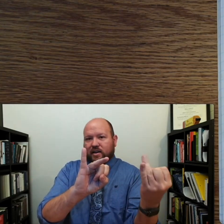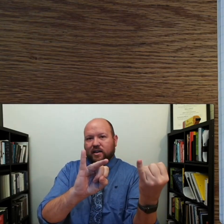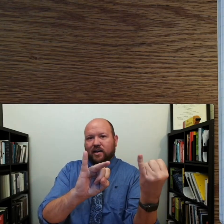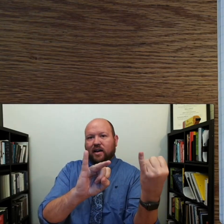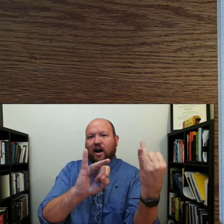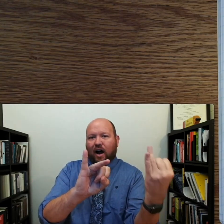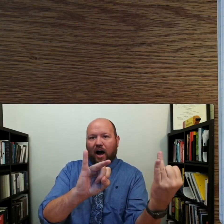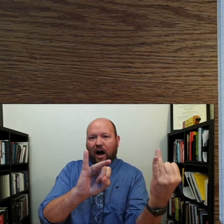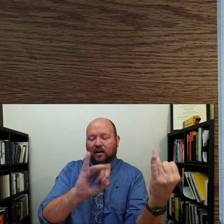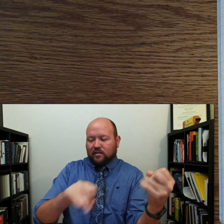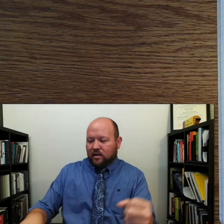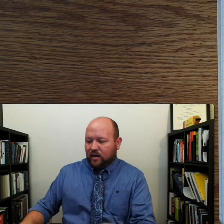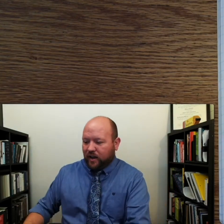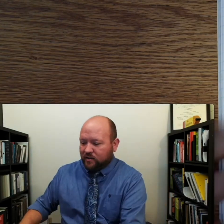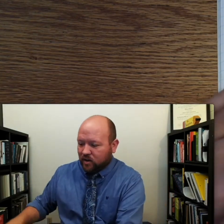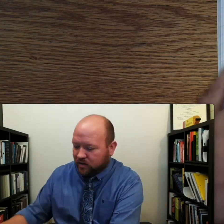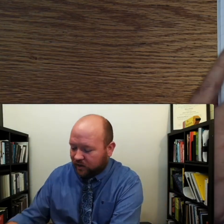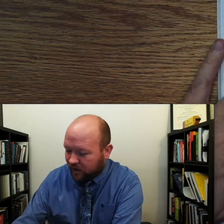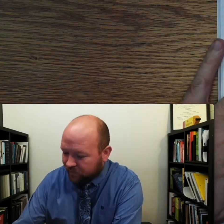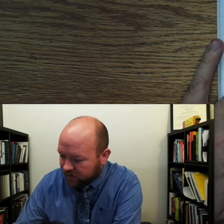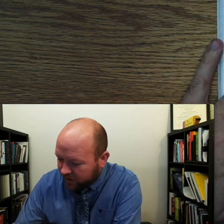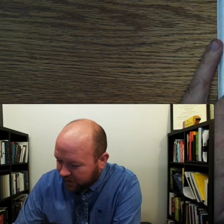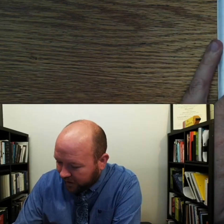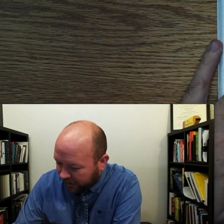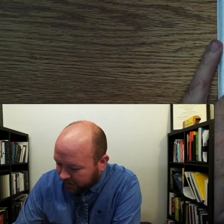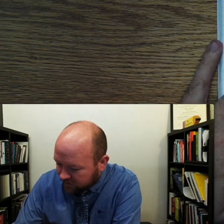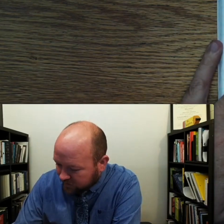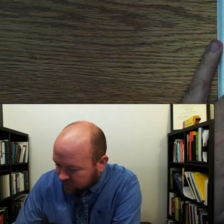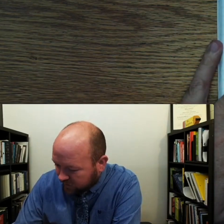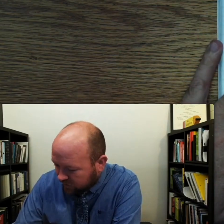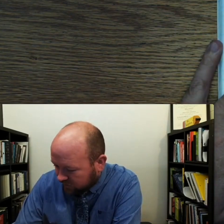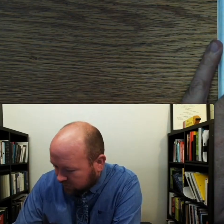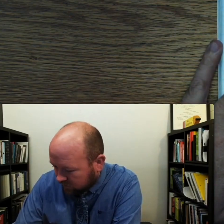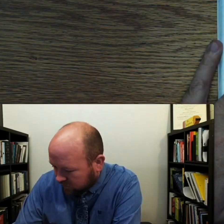Ic. Ah. Antarctica. Ant.